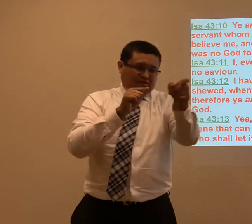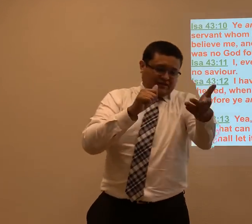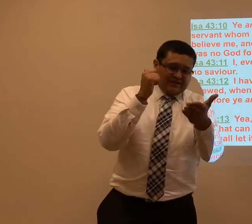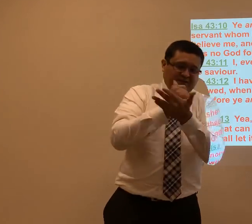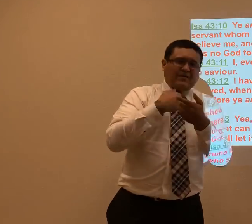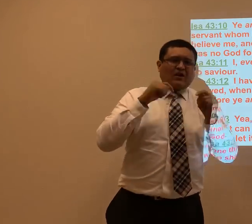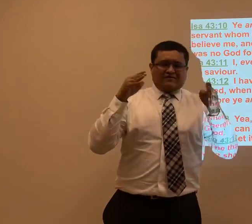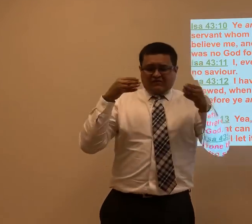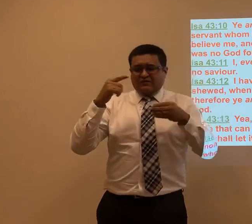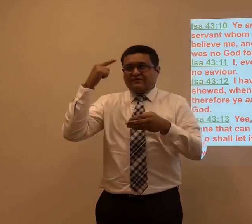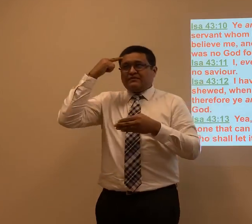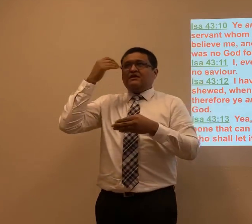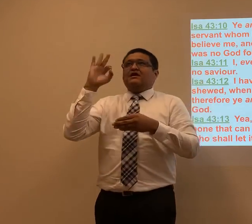Amen. I agree with both of you. That is great.